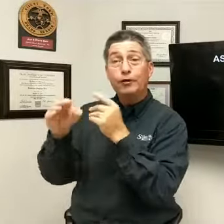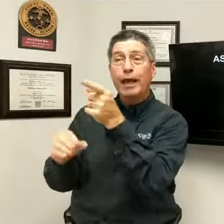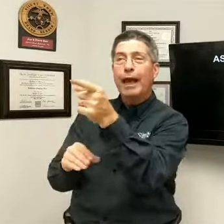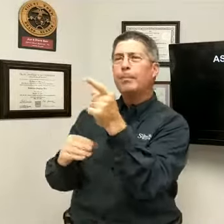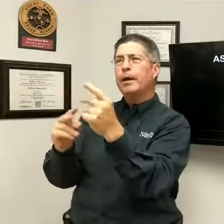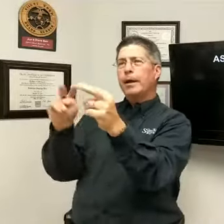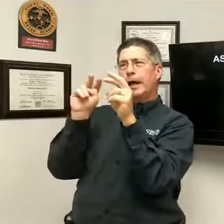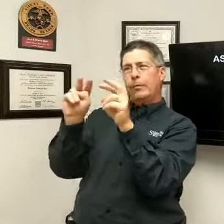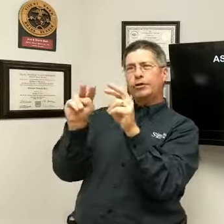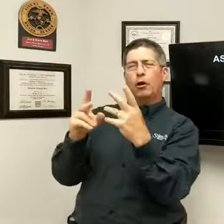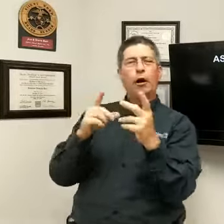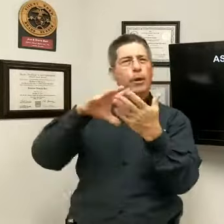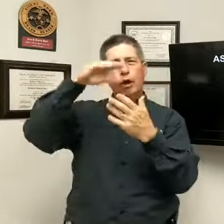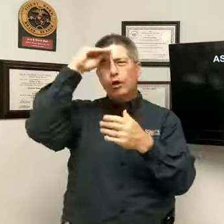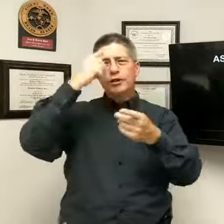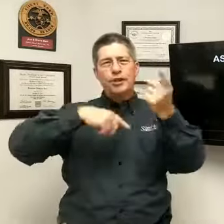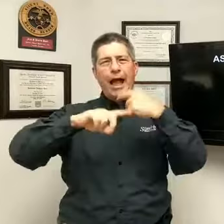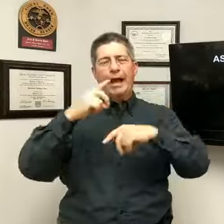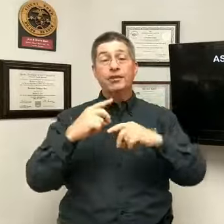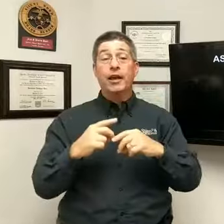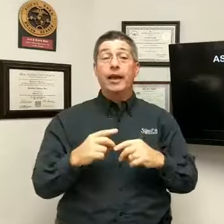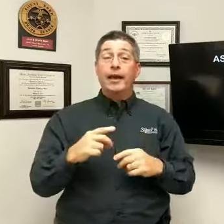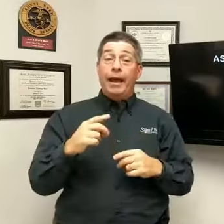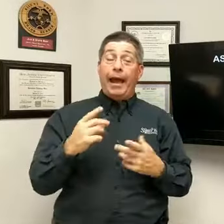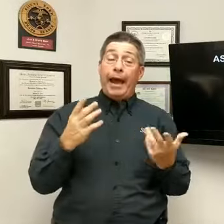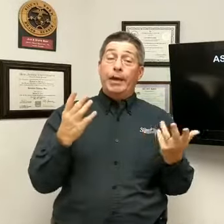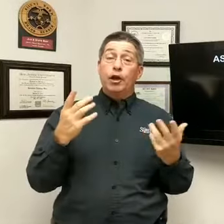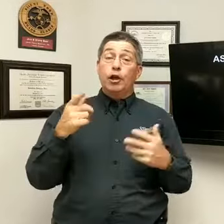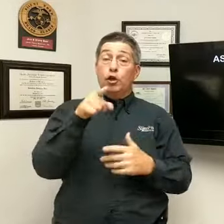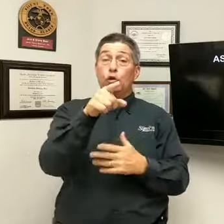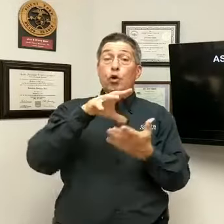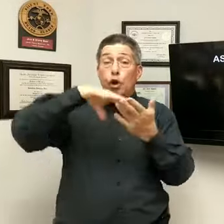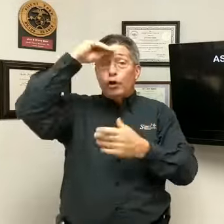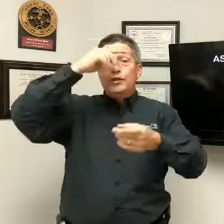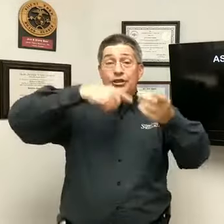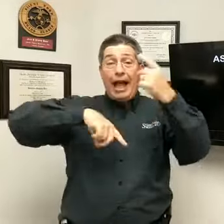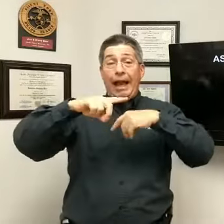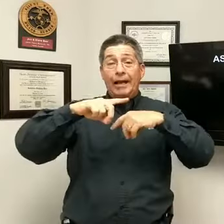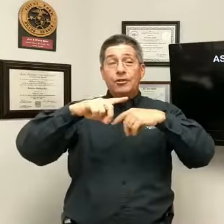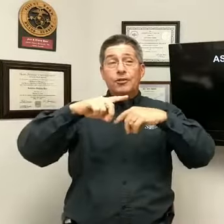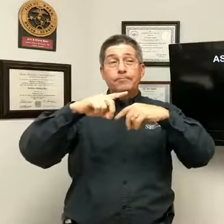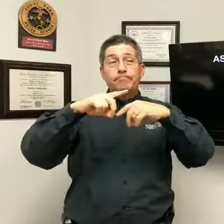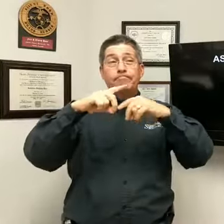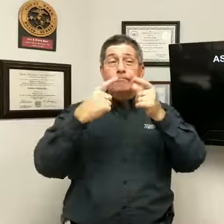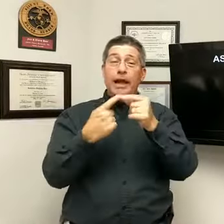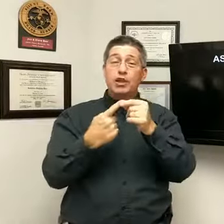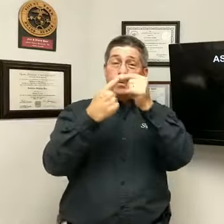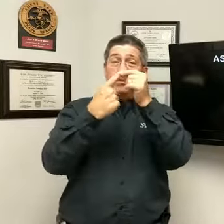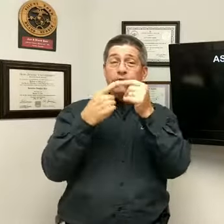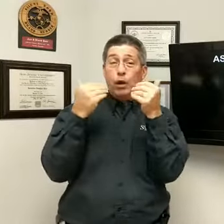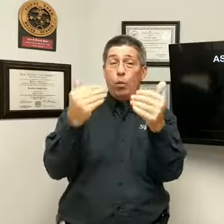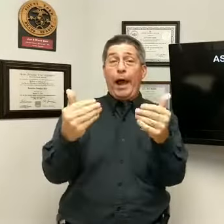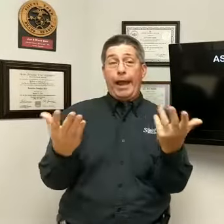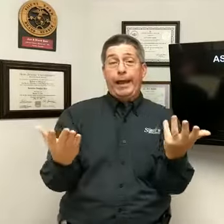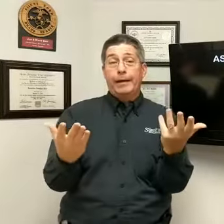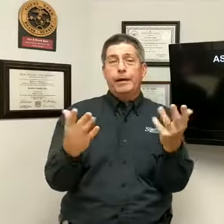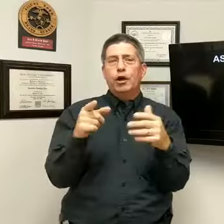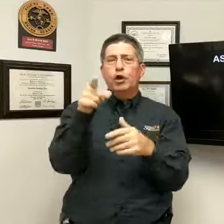videotape and we saw and we learned signs. And you learn signs a specific way. You